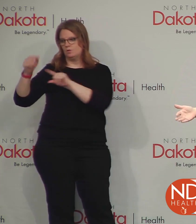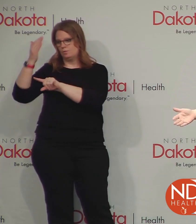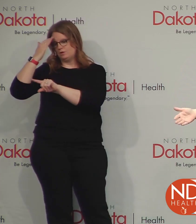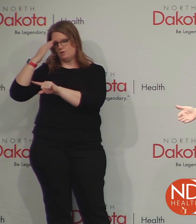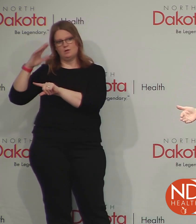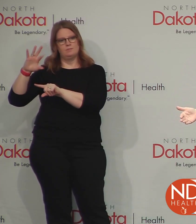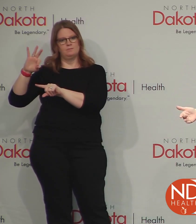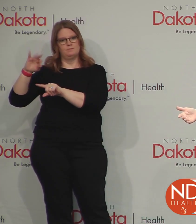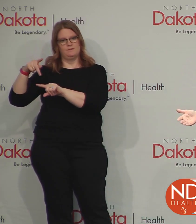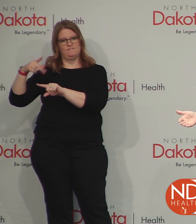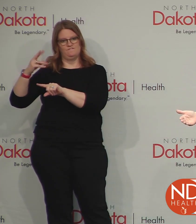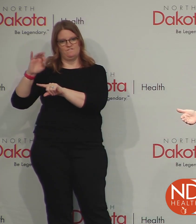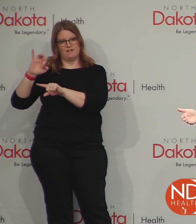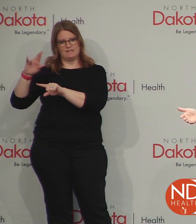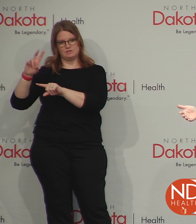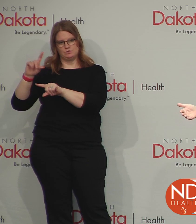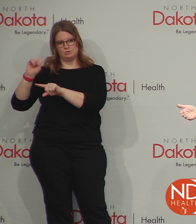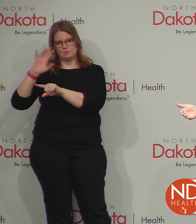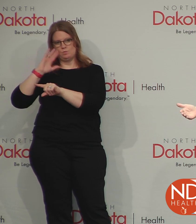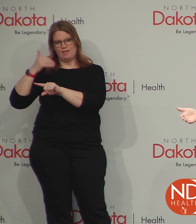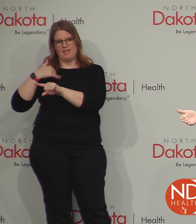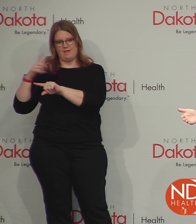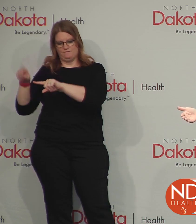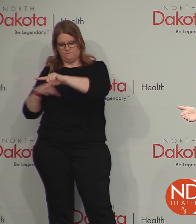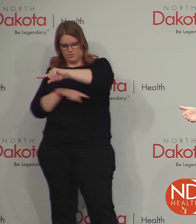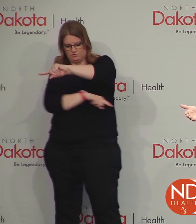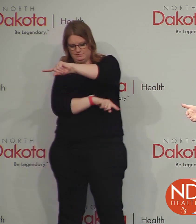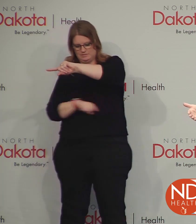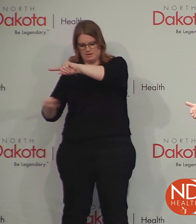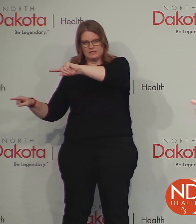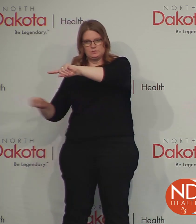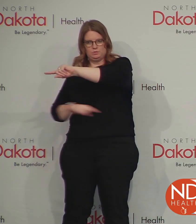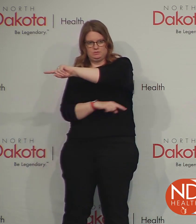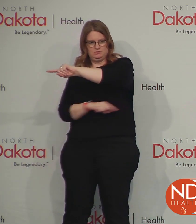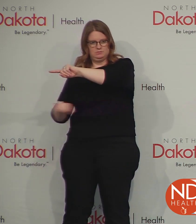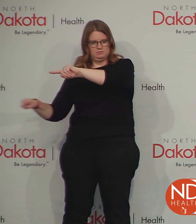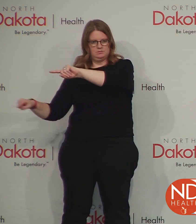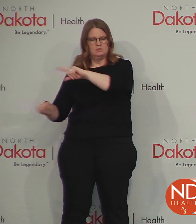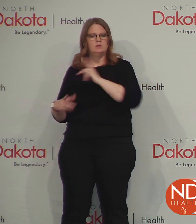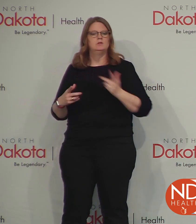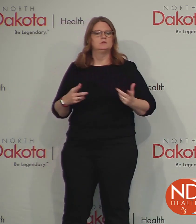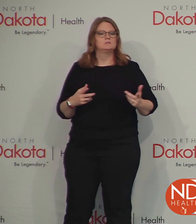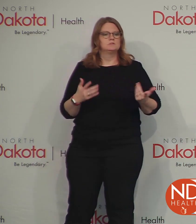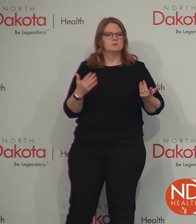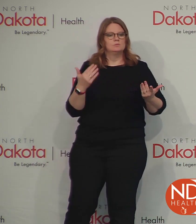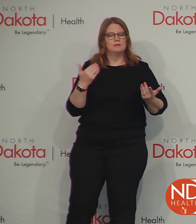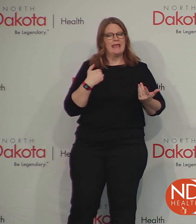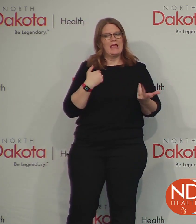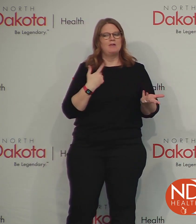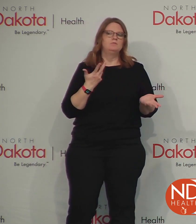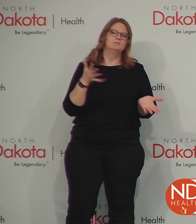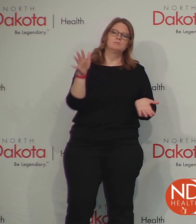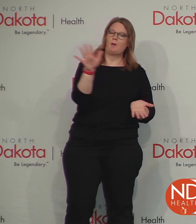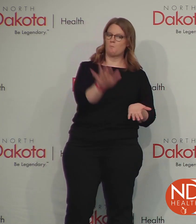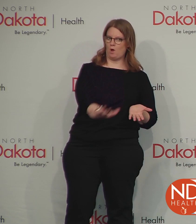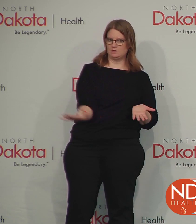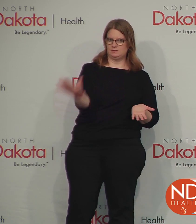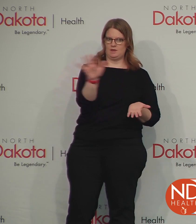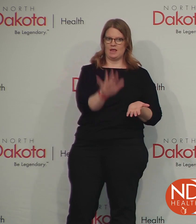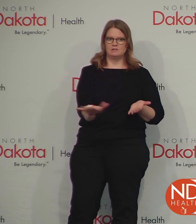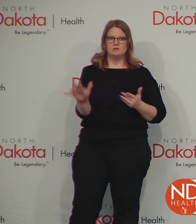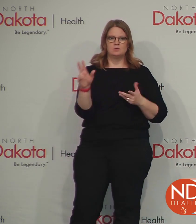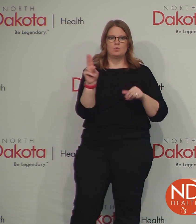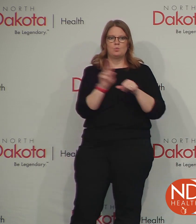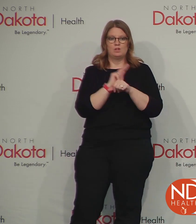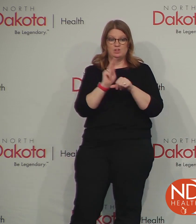Pfizer doses we'll have for next week, if that makes sense, additional doses. And so we do have rough estimates, and so we're using those